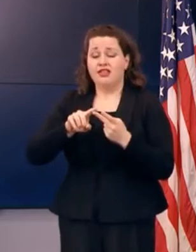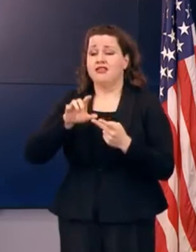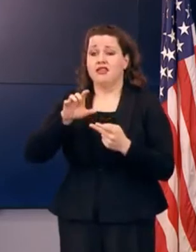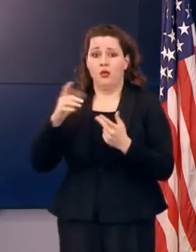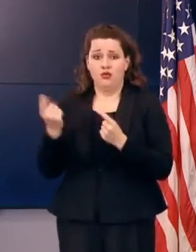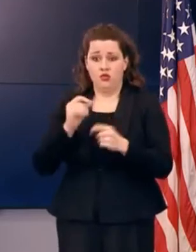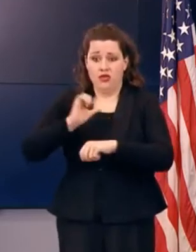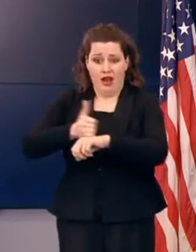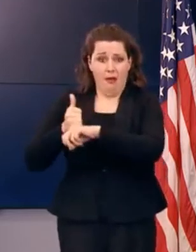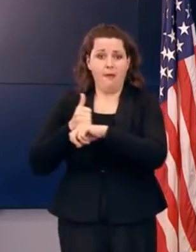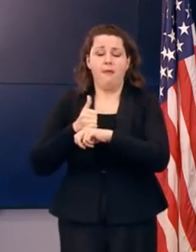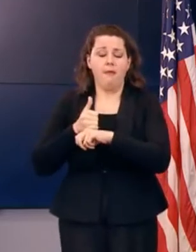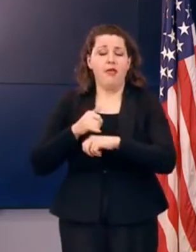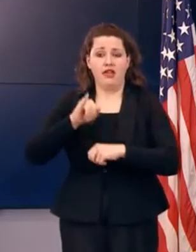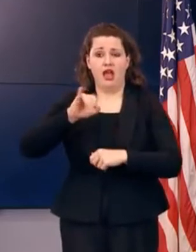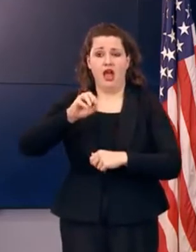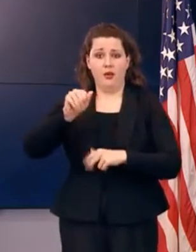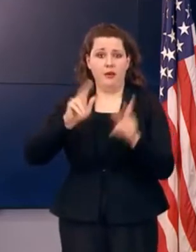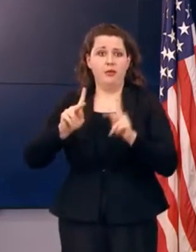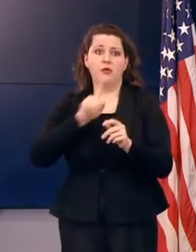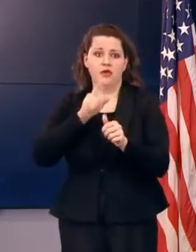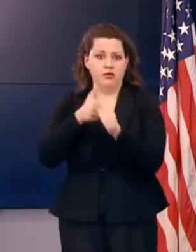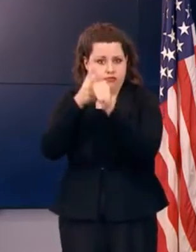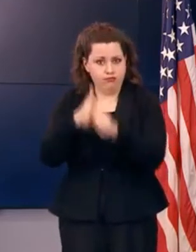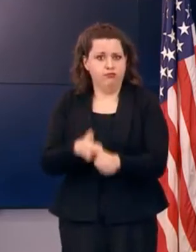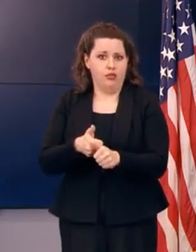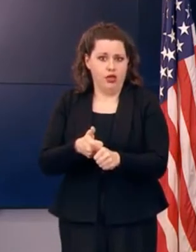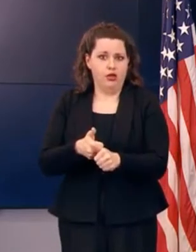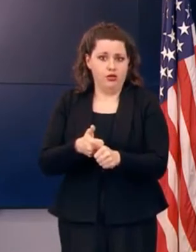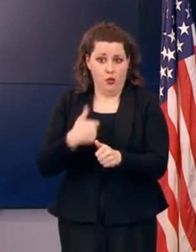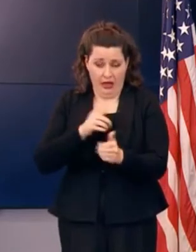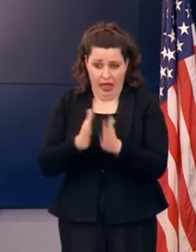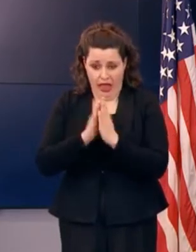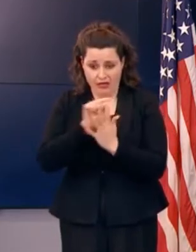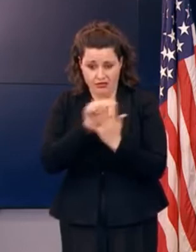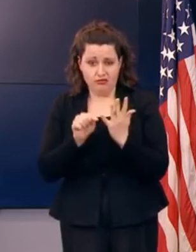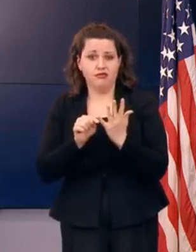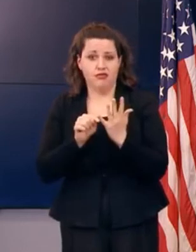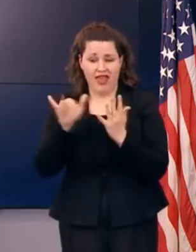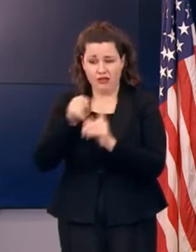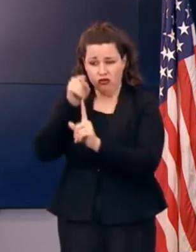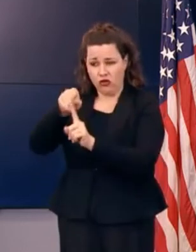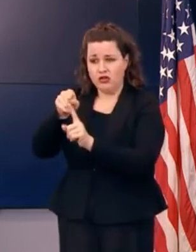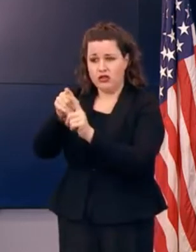do, and because Iowans really adhered to what we asked them to do with the targeted